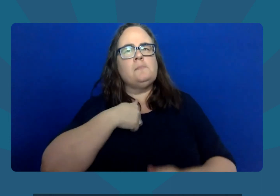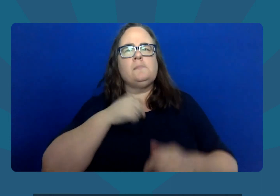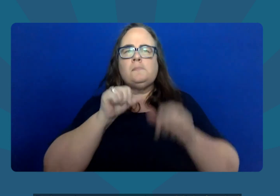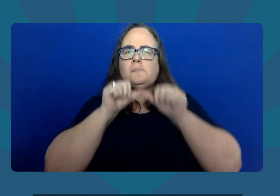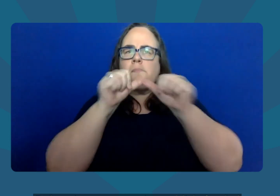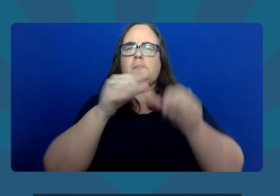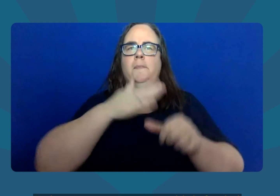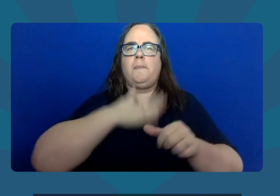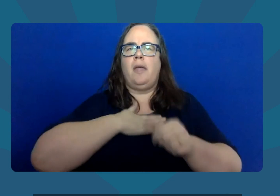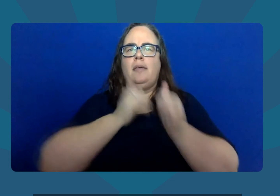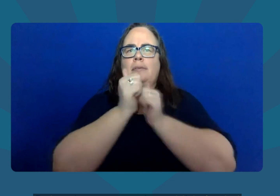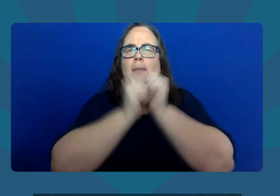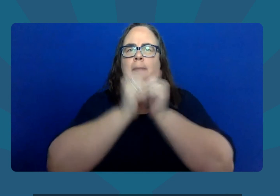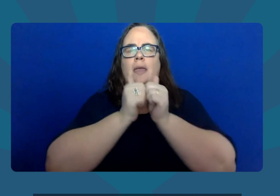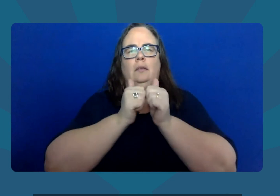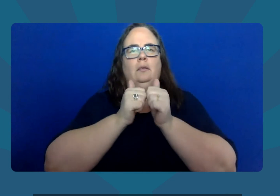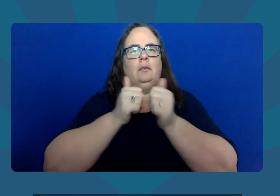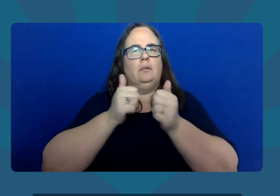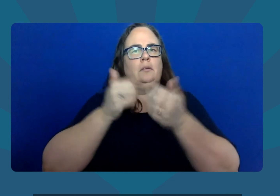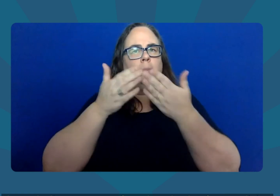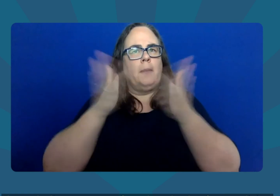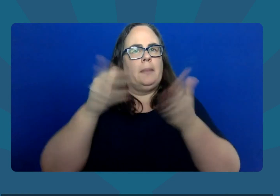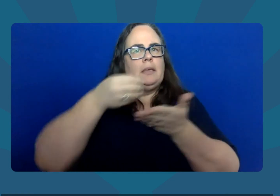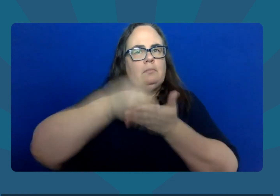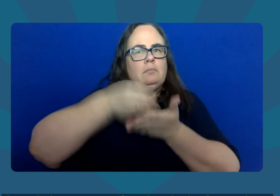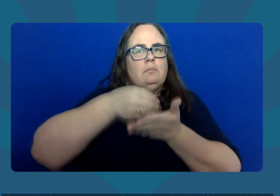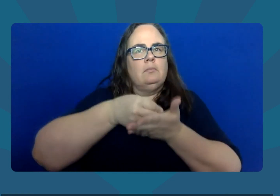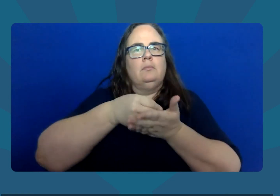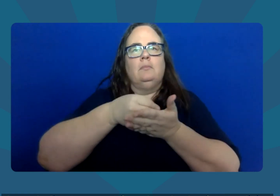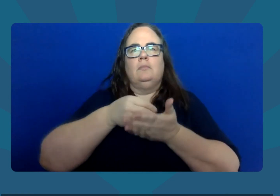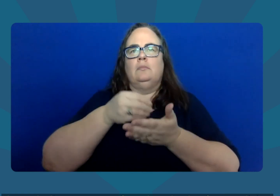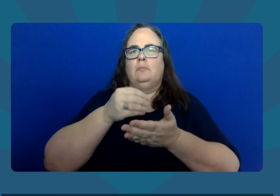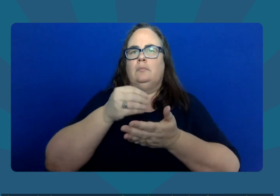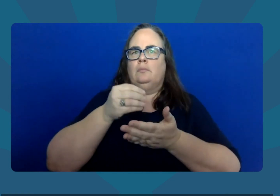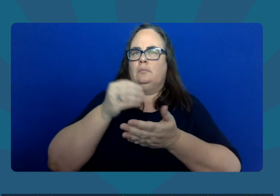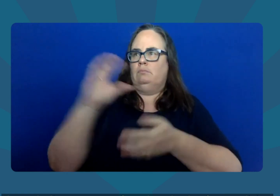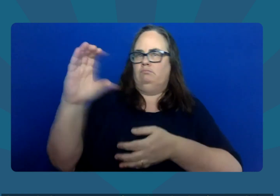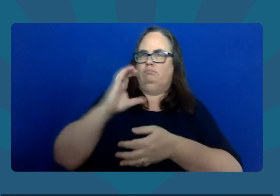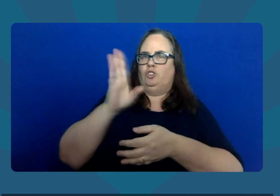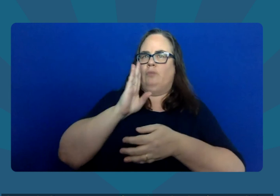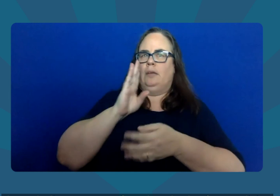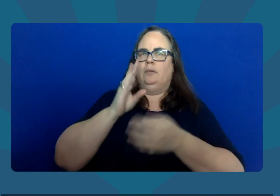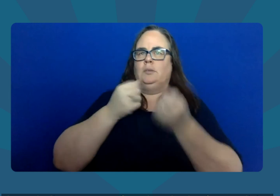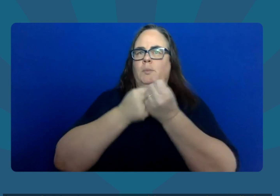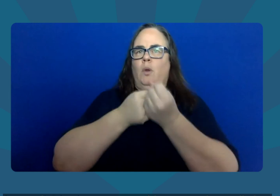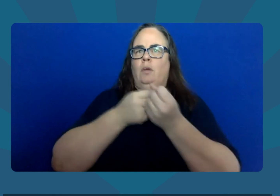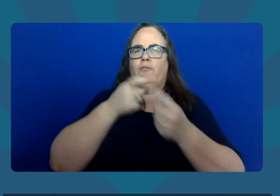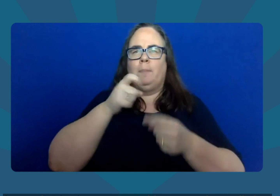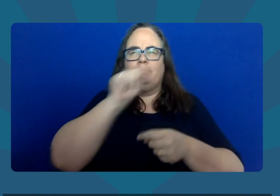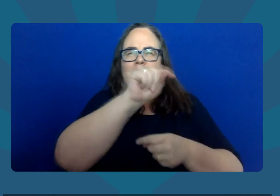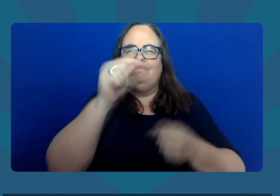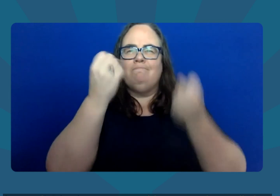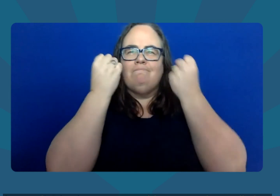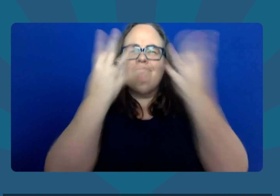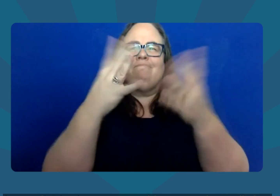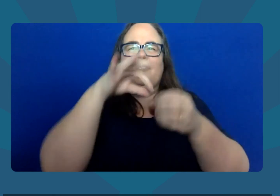By keeping my campaign publicly funded through direct support from hundreds of voters living in our